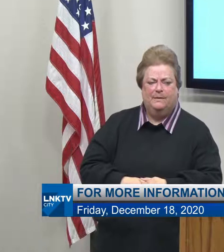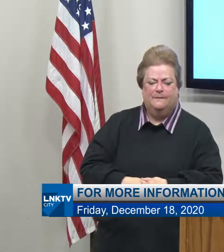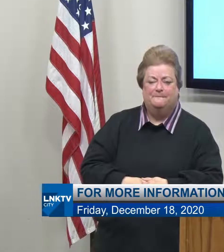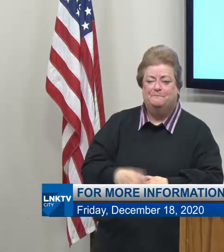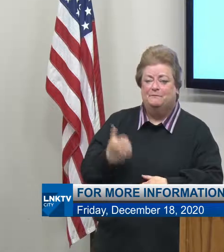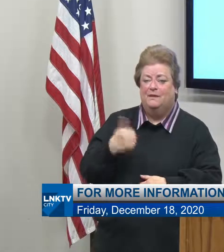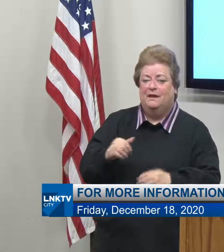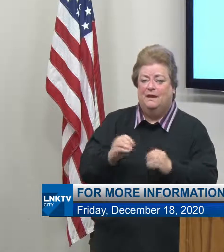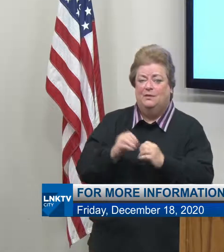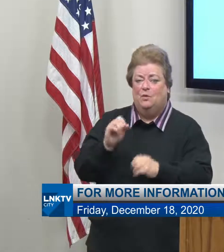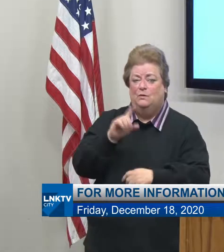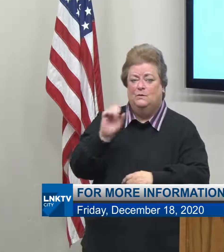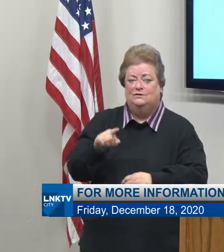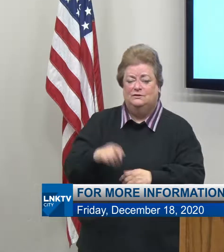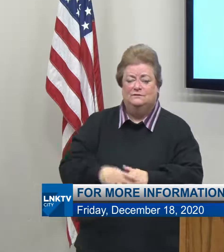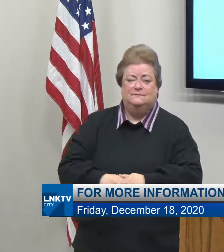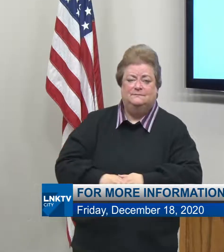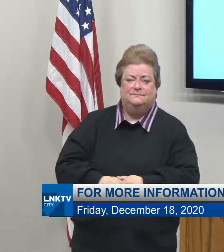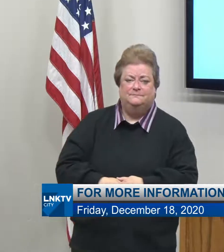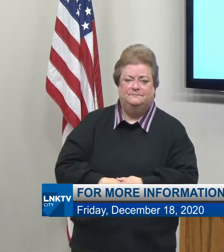Other questions?